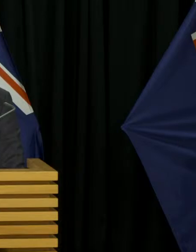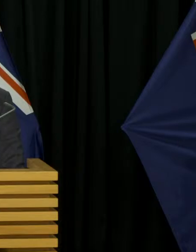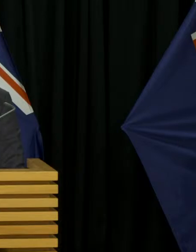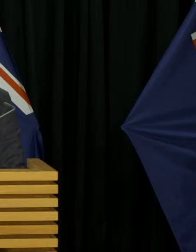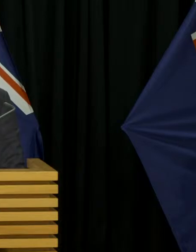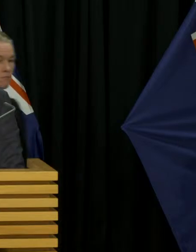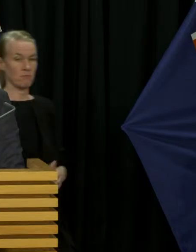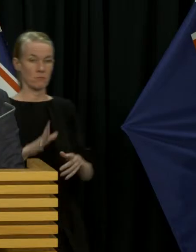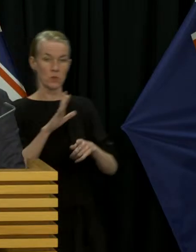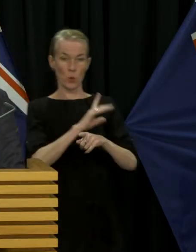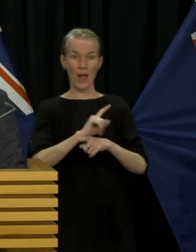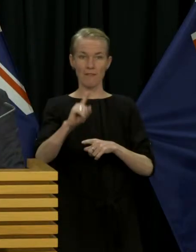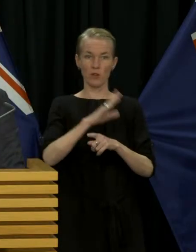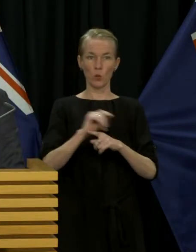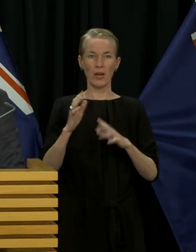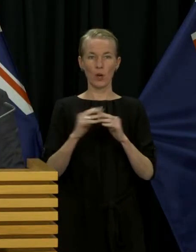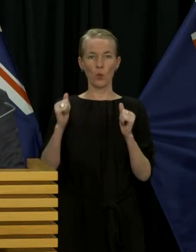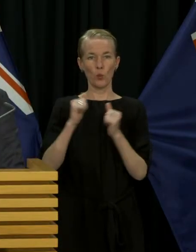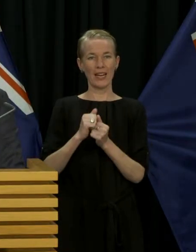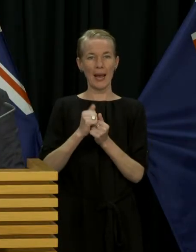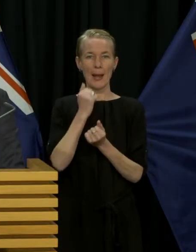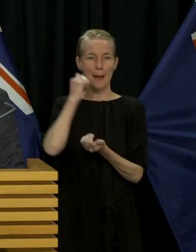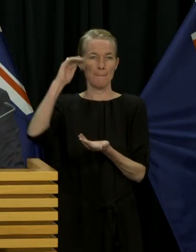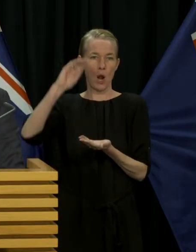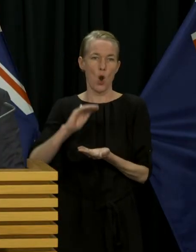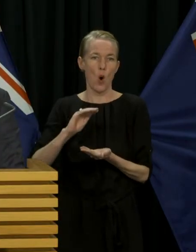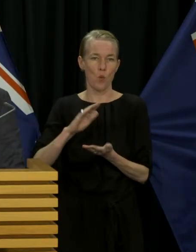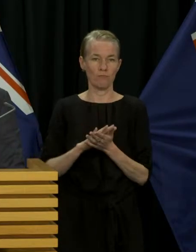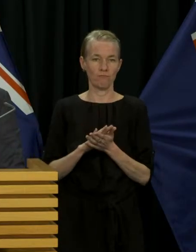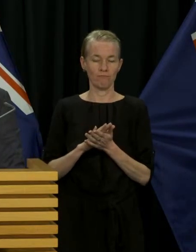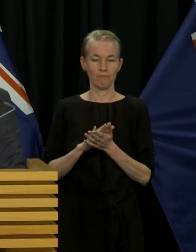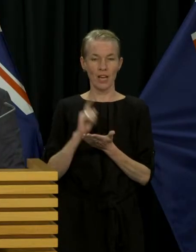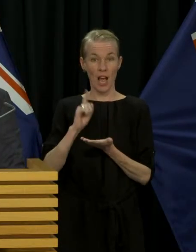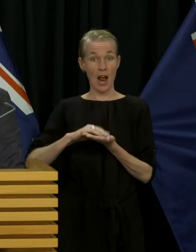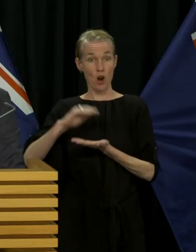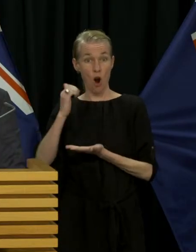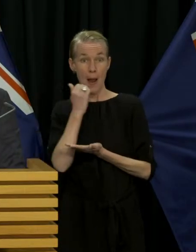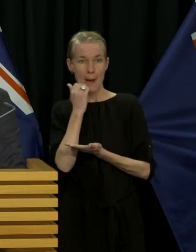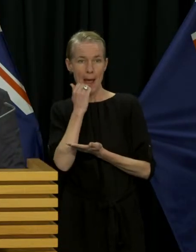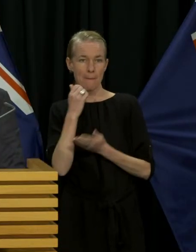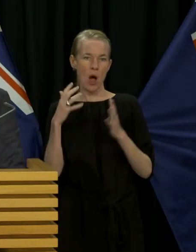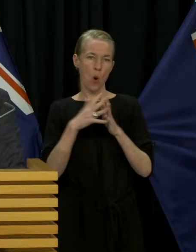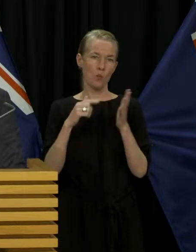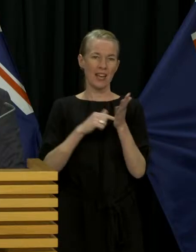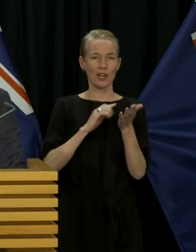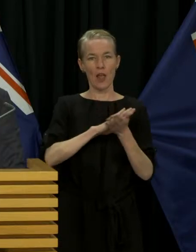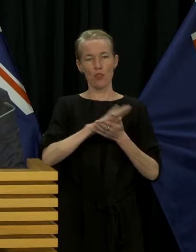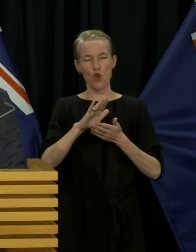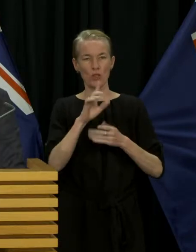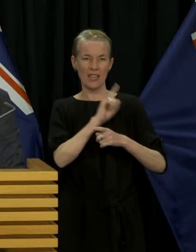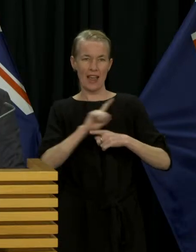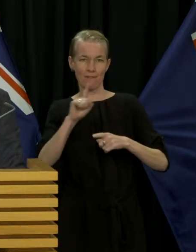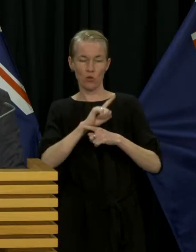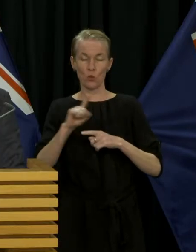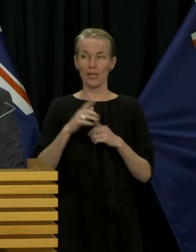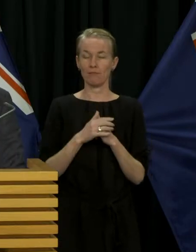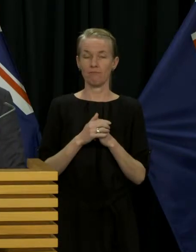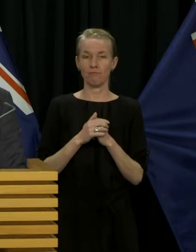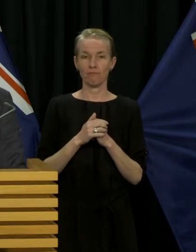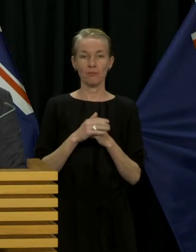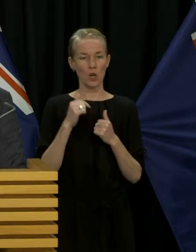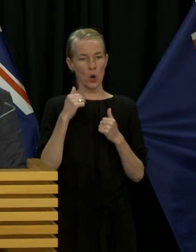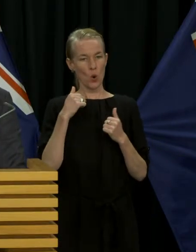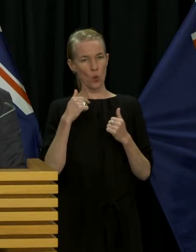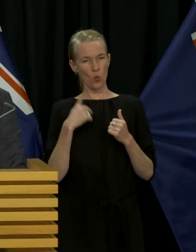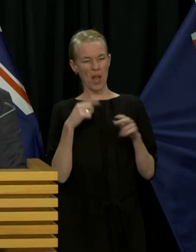tend to peak at midweek. And so, but the numbers overall, the rolling average, which is the one that we focus on,